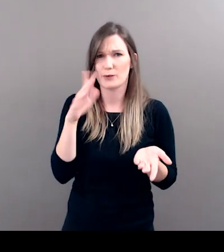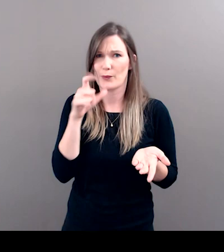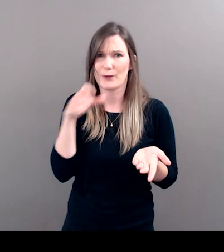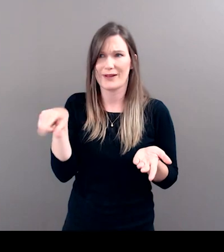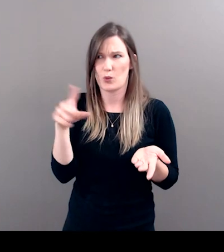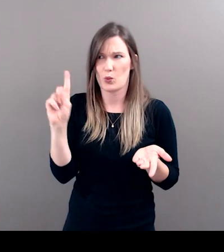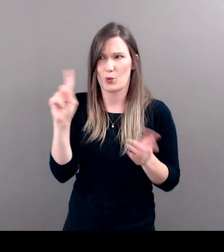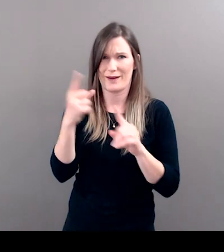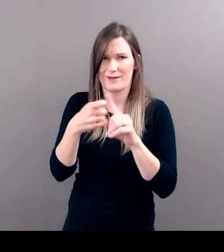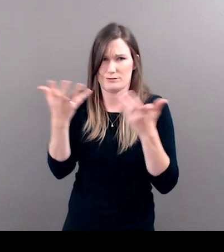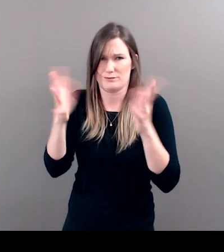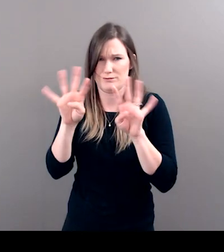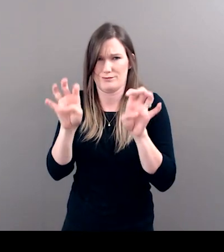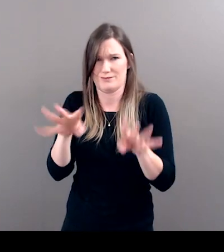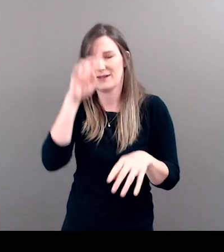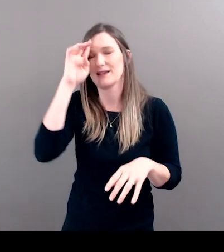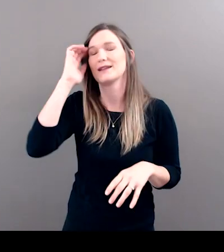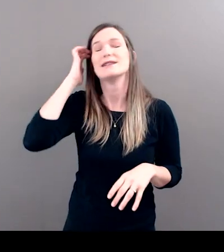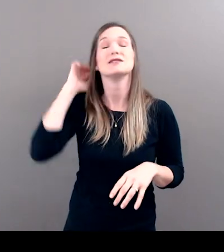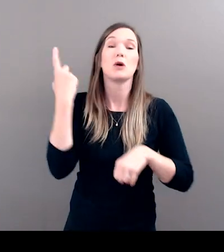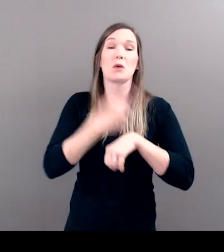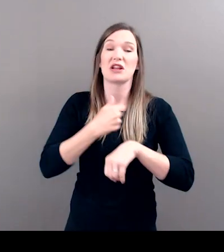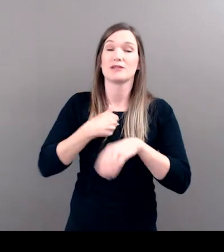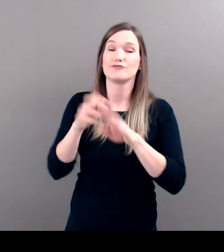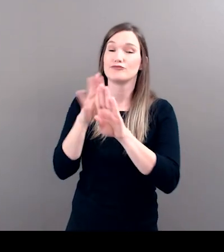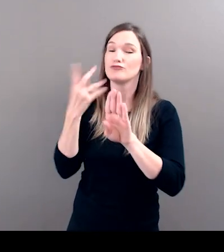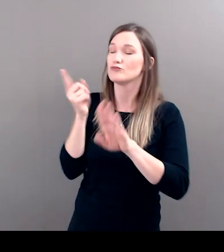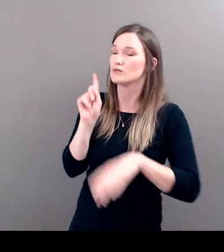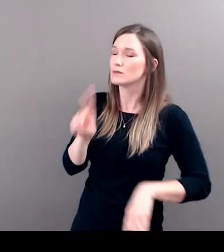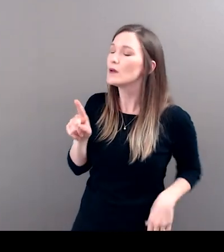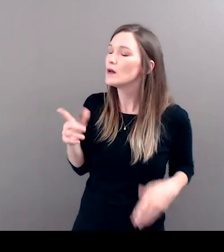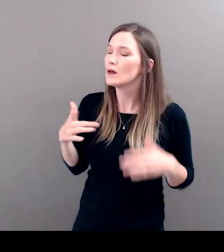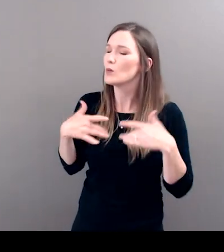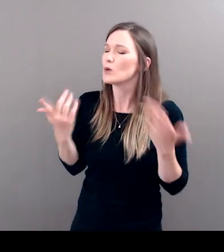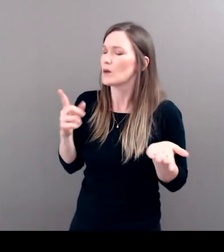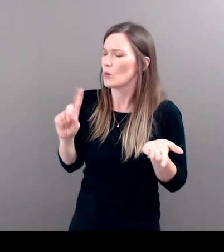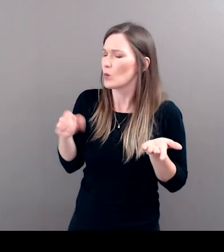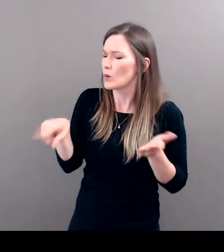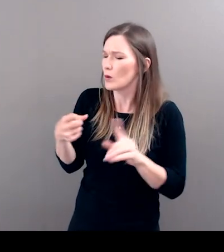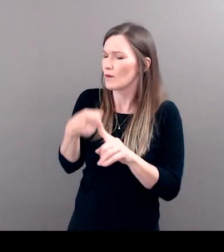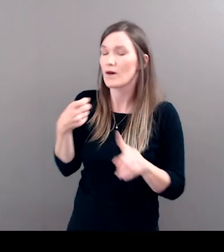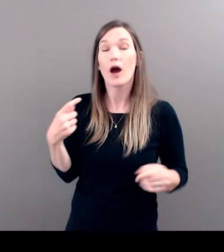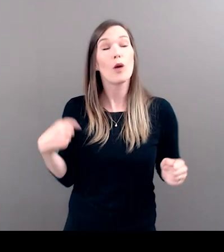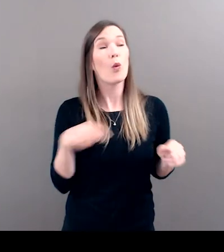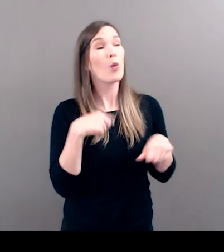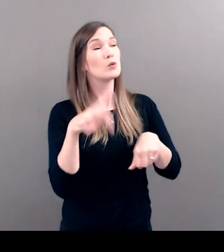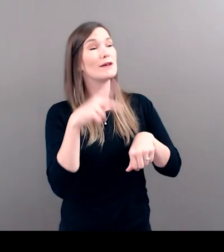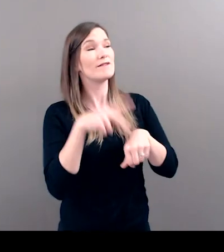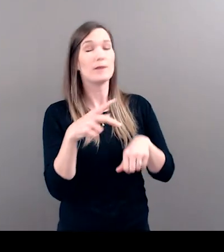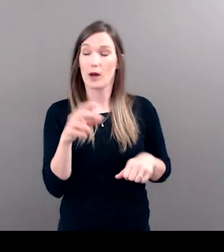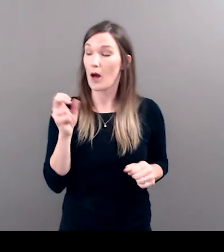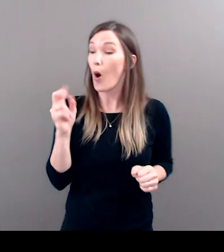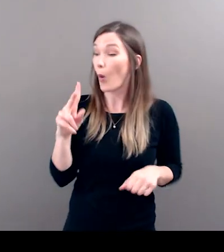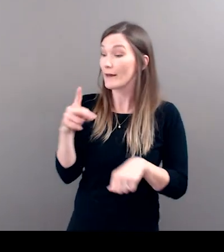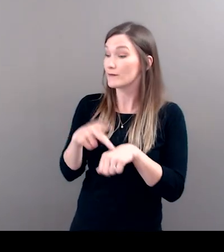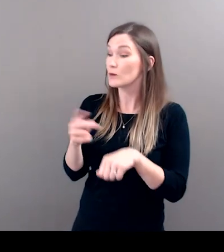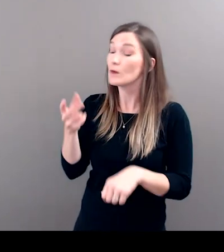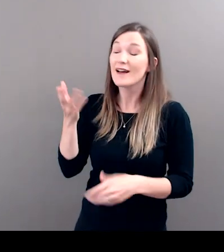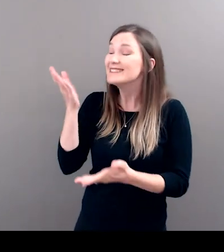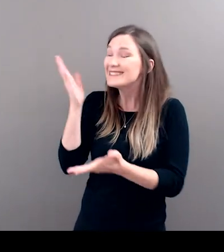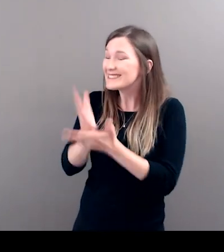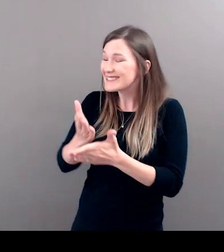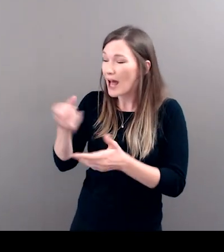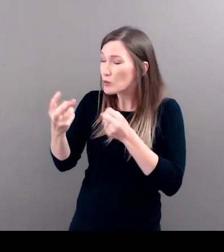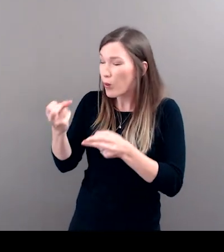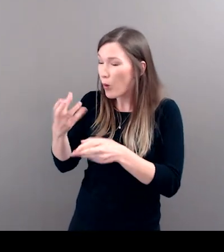what are y'all? And they said, oh, we Filipino. I said, okay, Filipino man, stop throwing beer bottles on my lawn. So I started leading them to the Lord, and they started coming to my